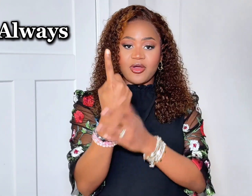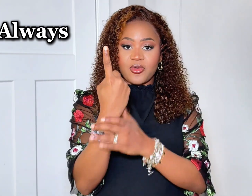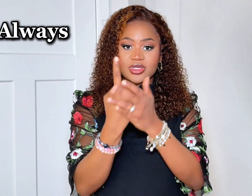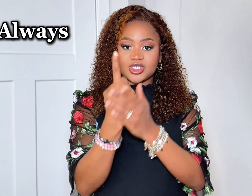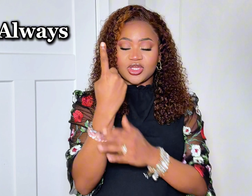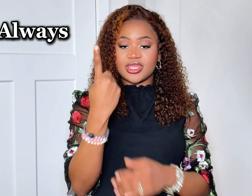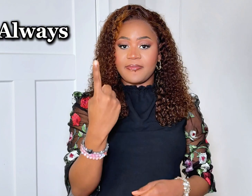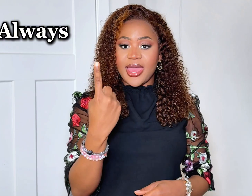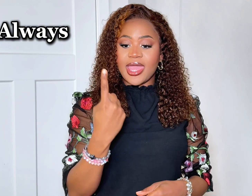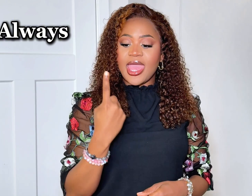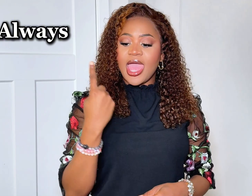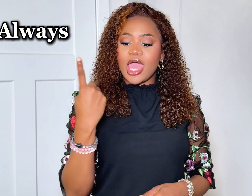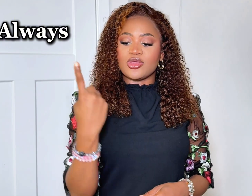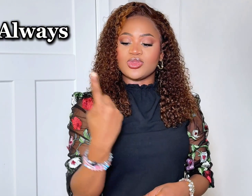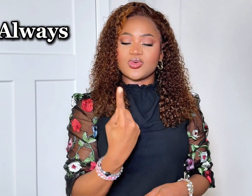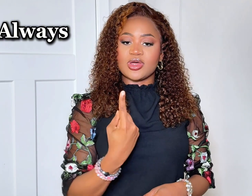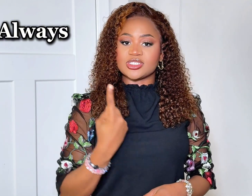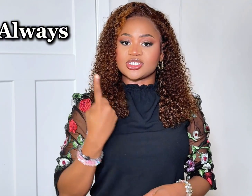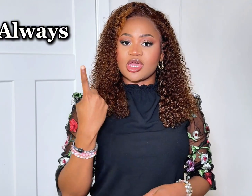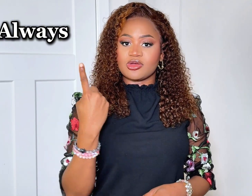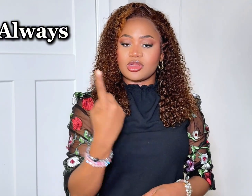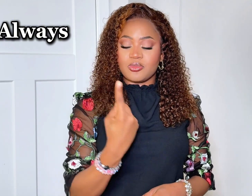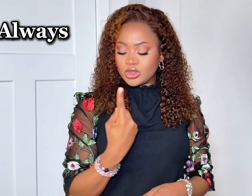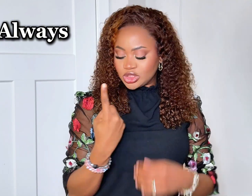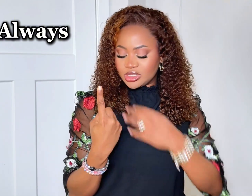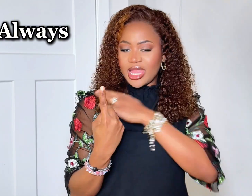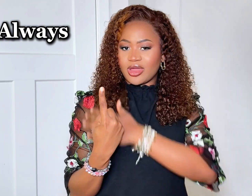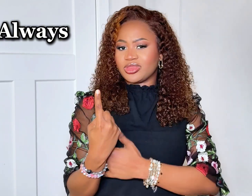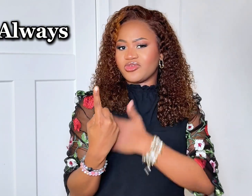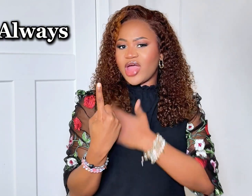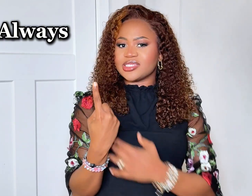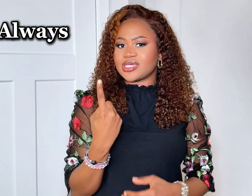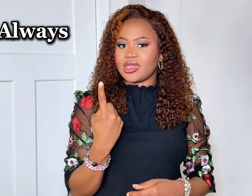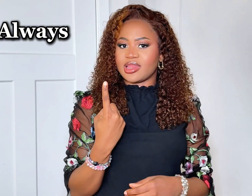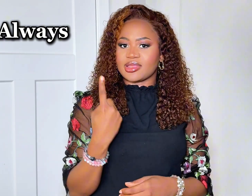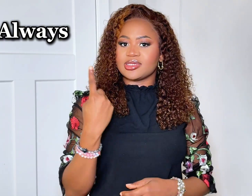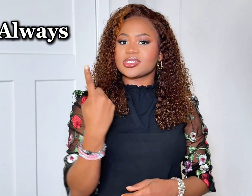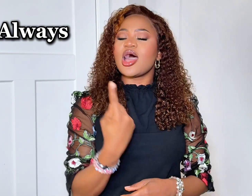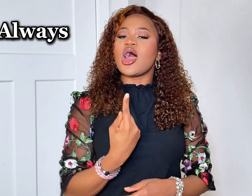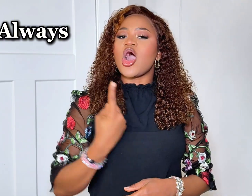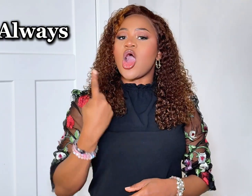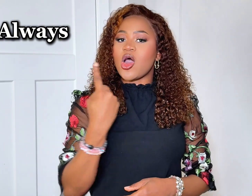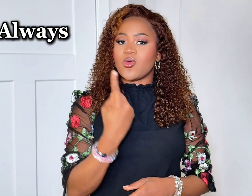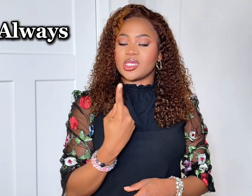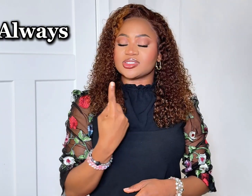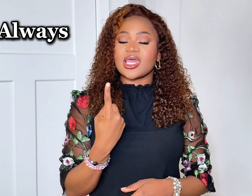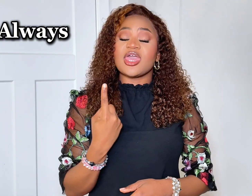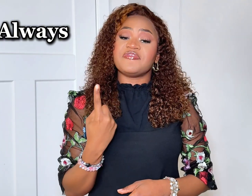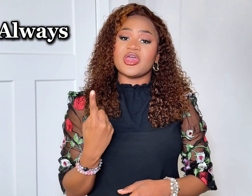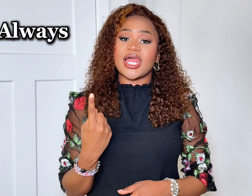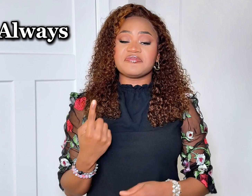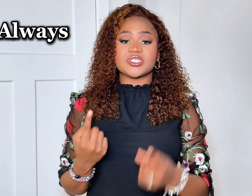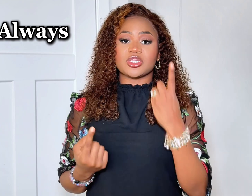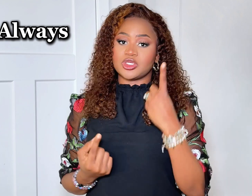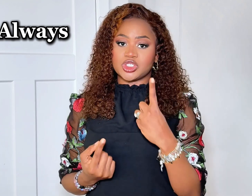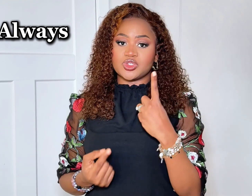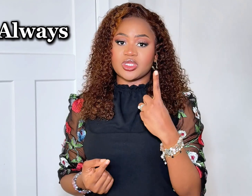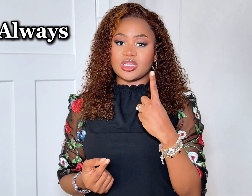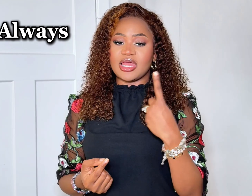backwards, straighten the back, and you do a circular motion like on the right side, like this. Always. If you're lefty, you just do it on the left